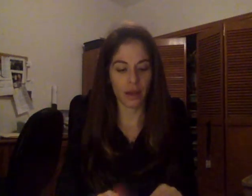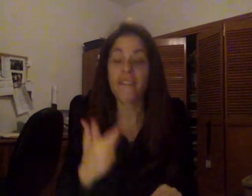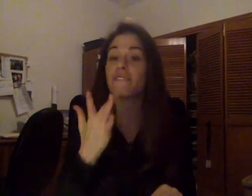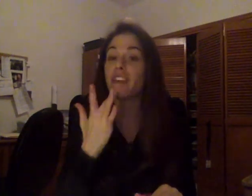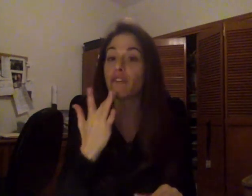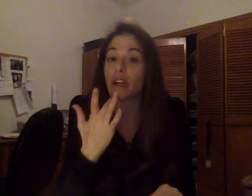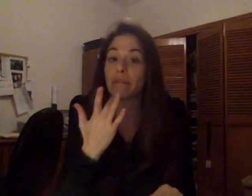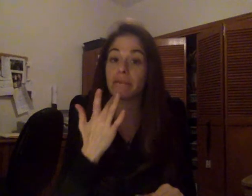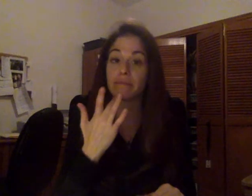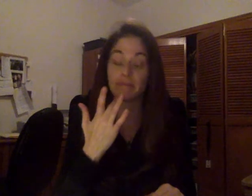Favorite,